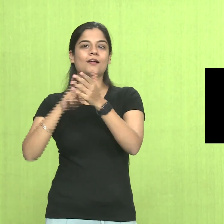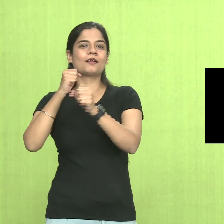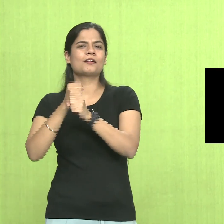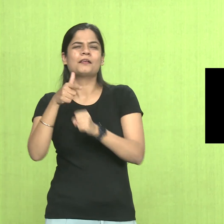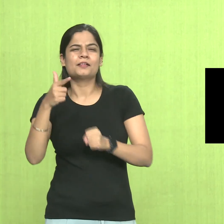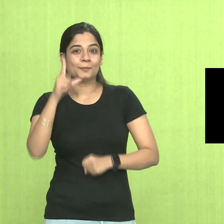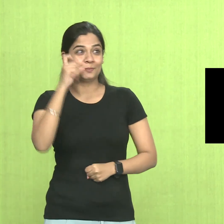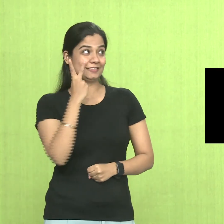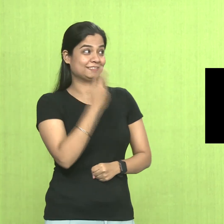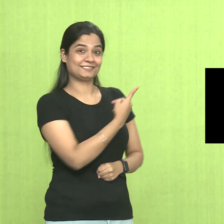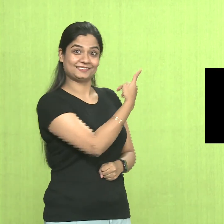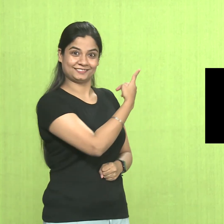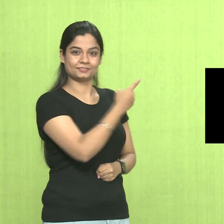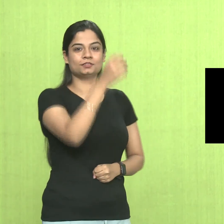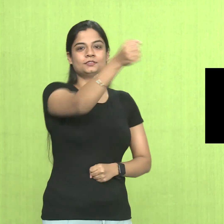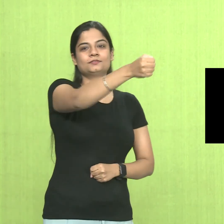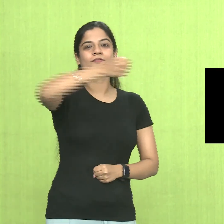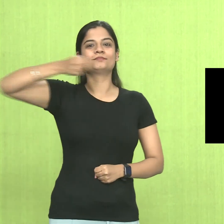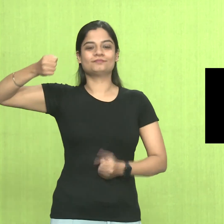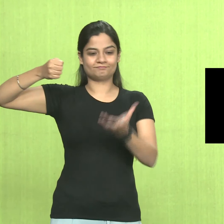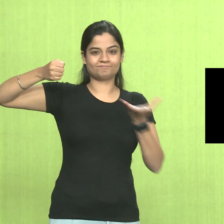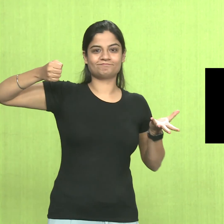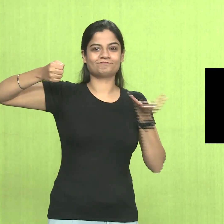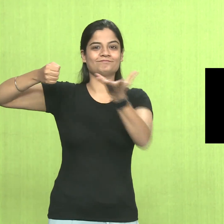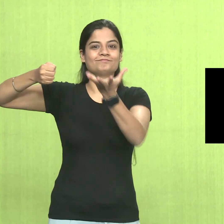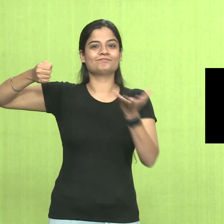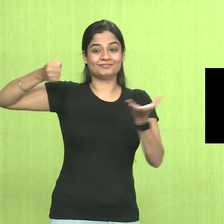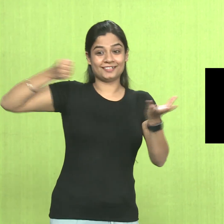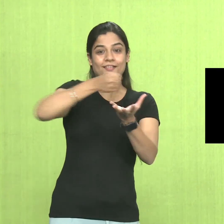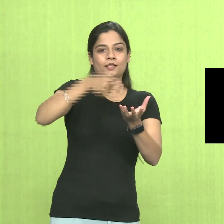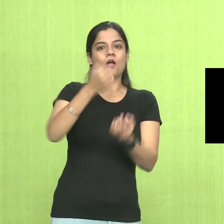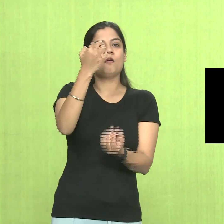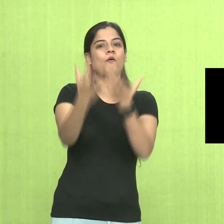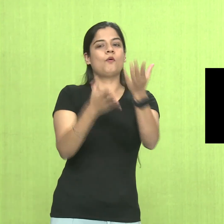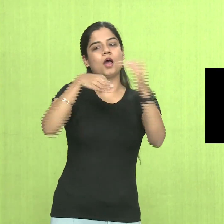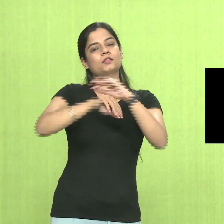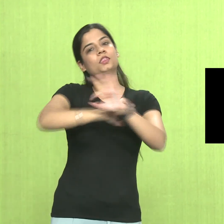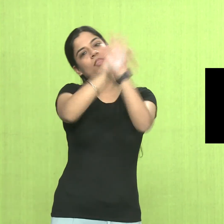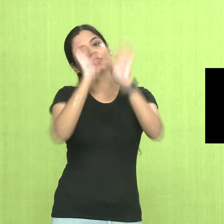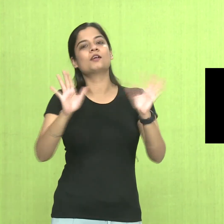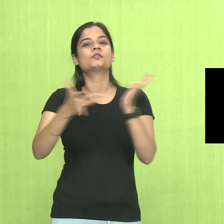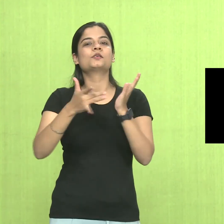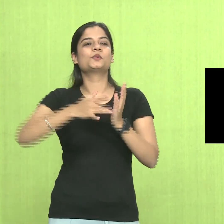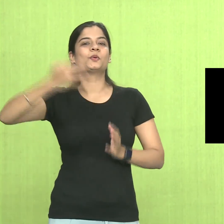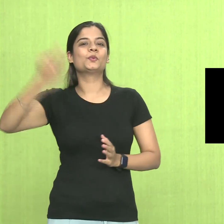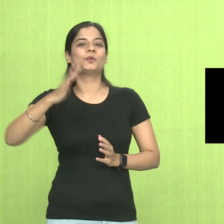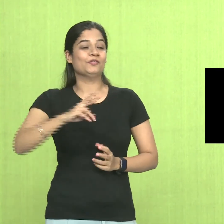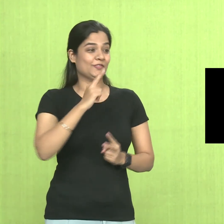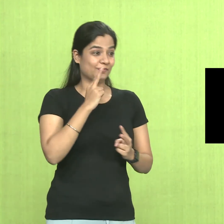As you can see it in the picture, this is a microwave wherein cooking can be done. It has electromagnetic rays,